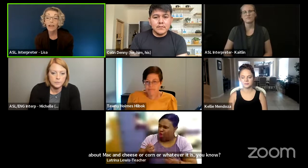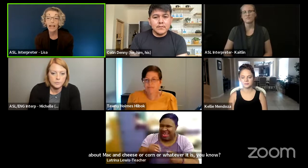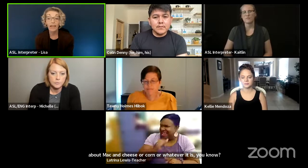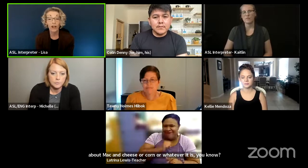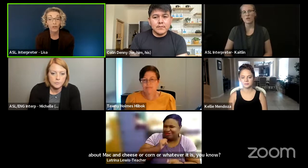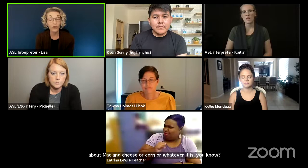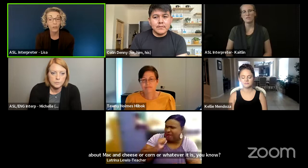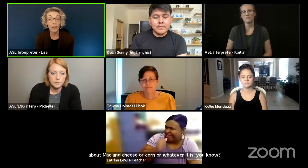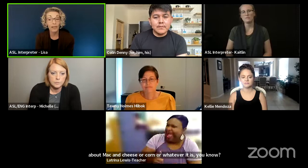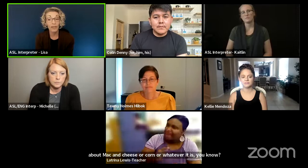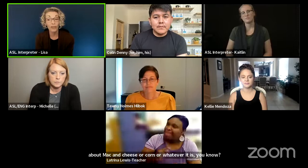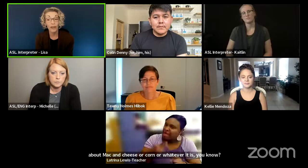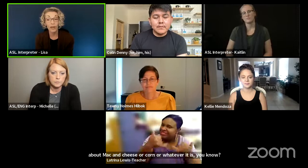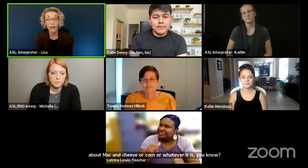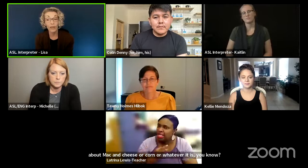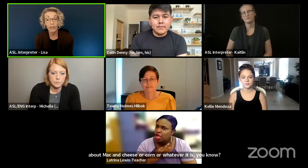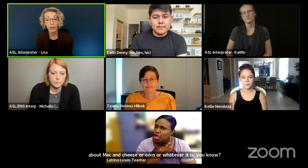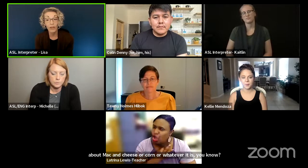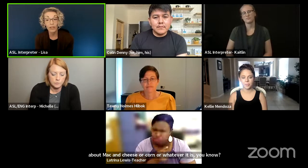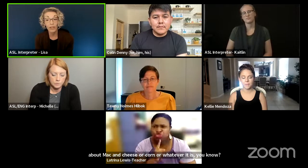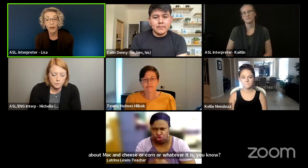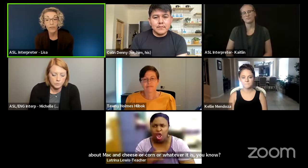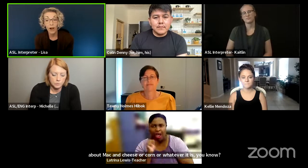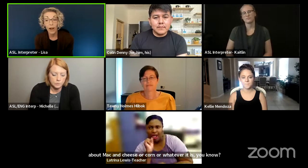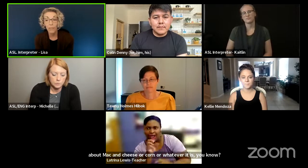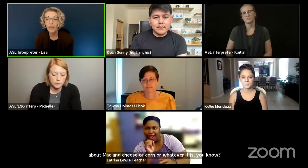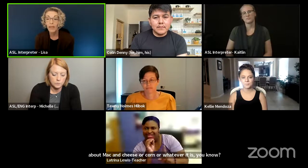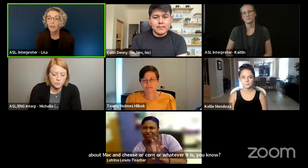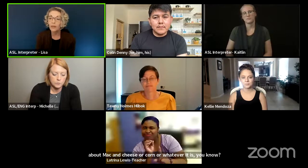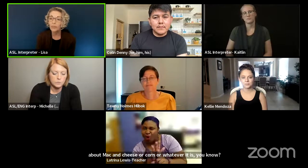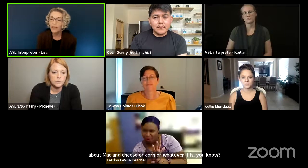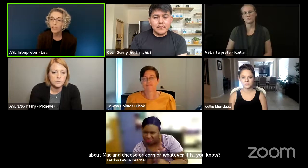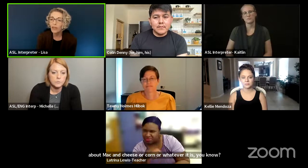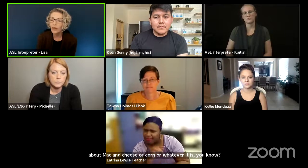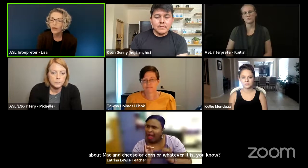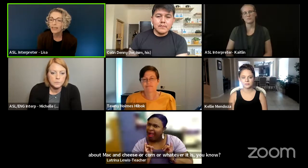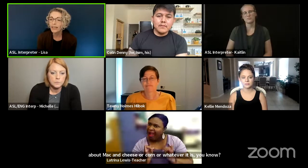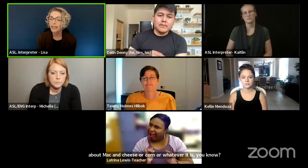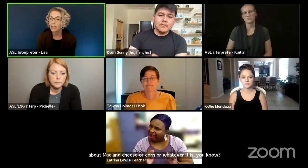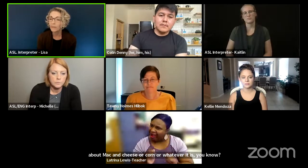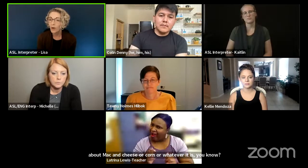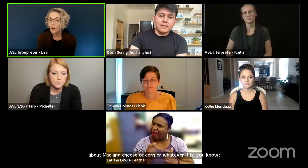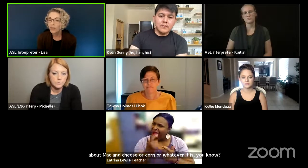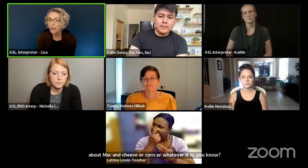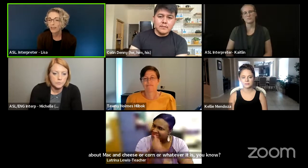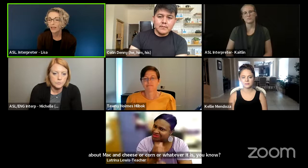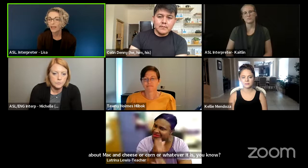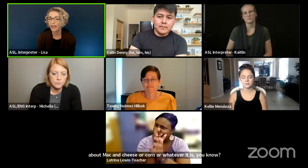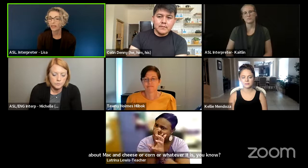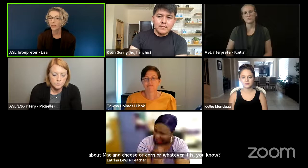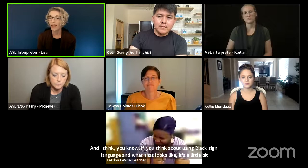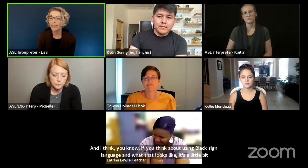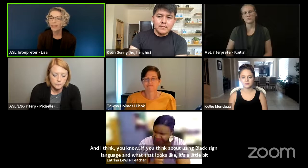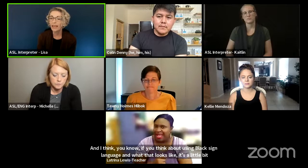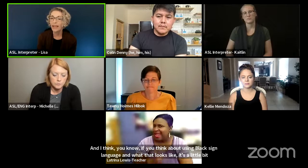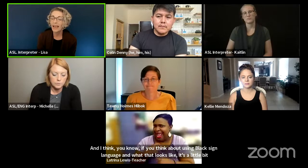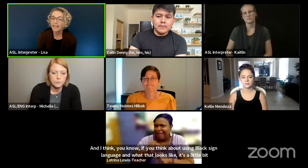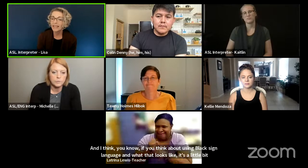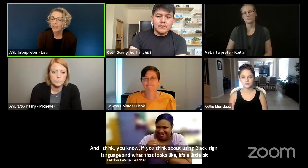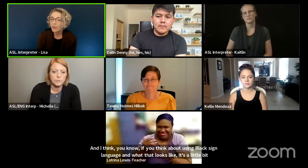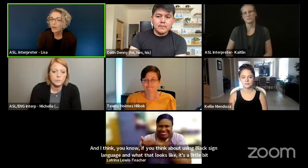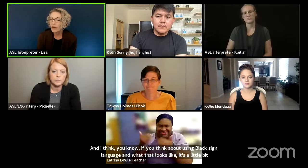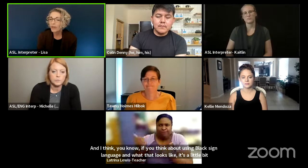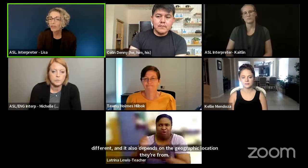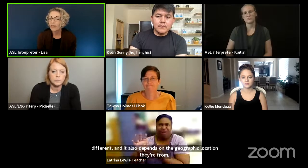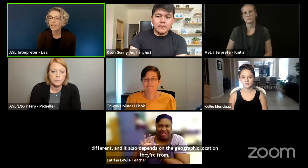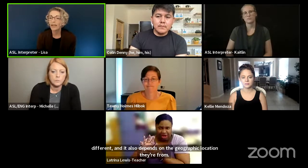bit different, and it also depends on the geographic location they're from. But be curious, expose them to things, right? And